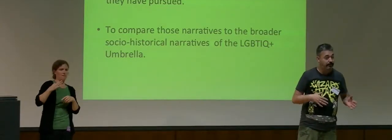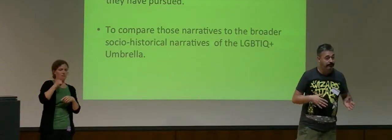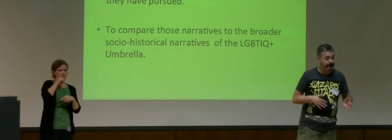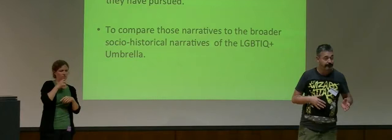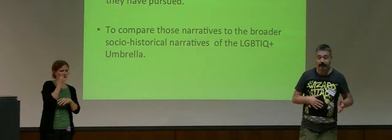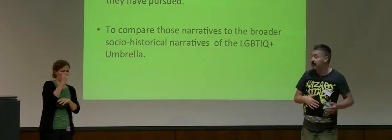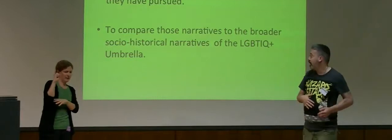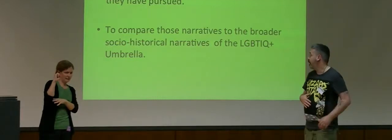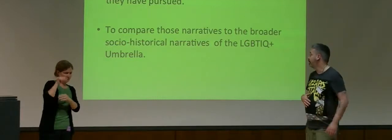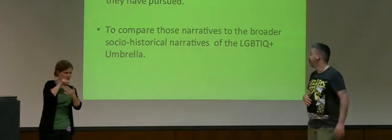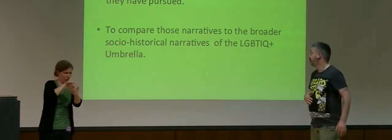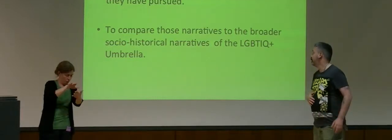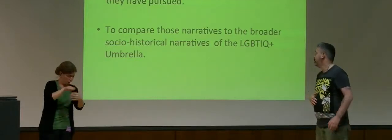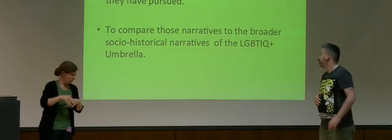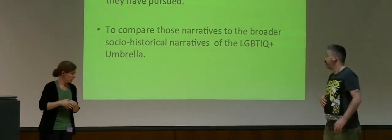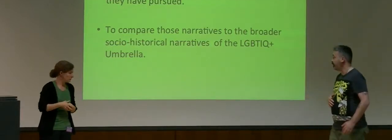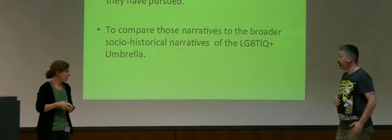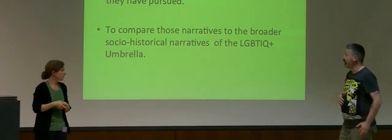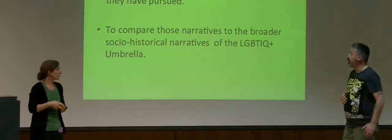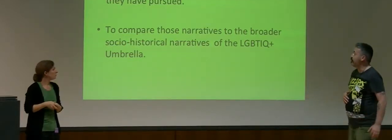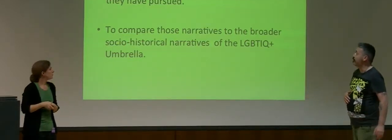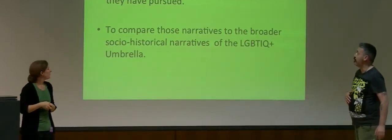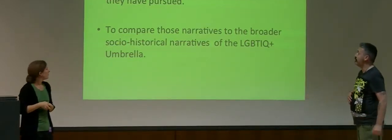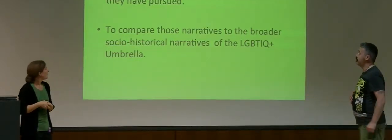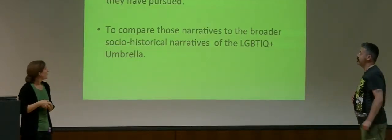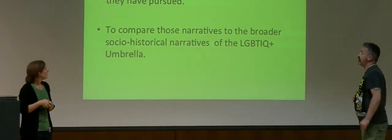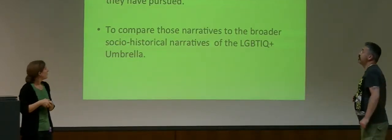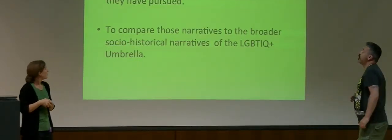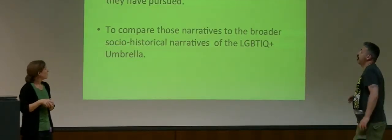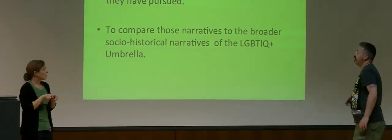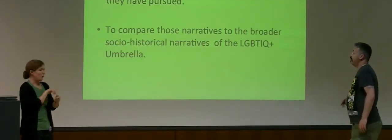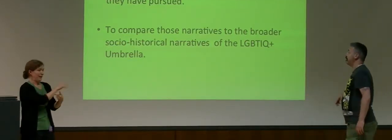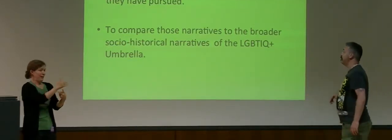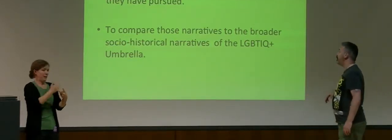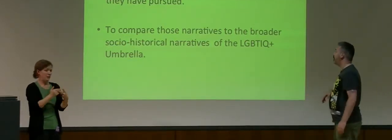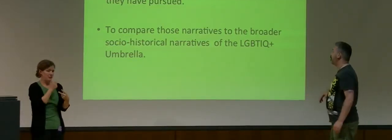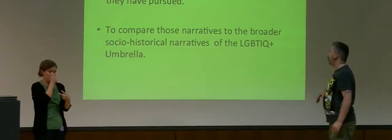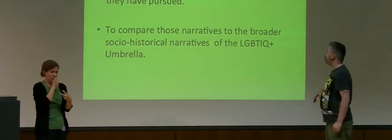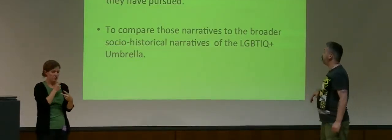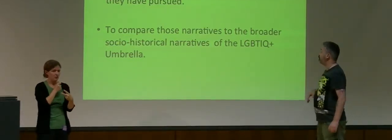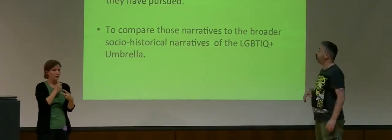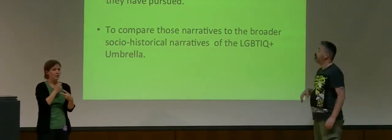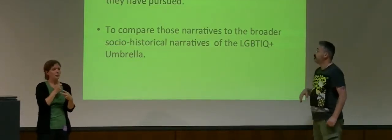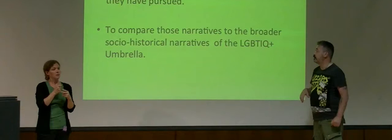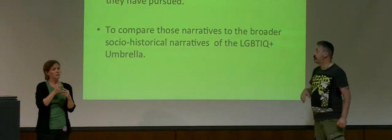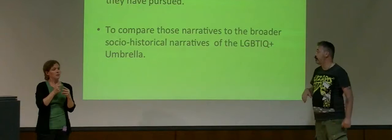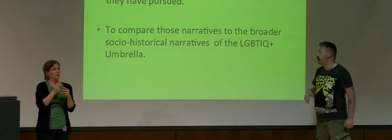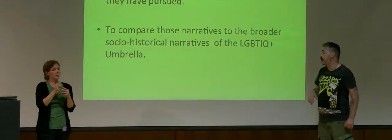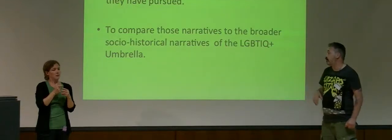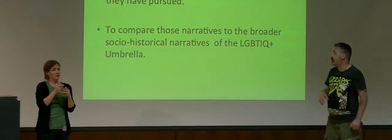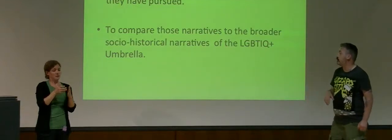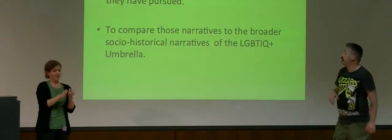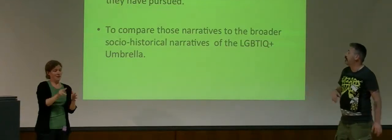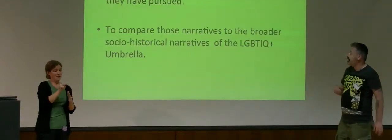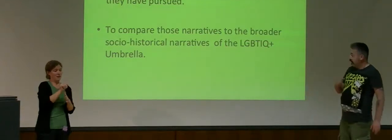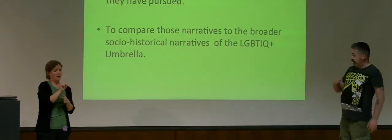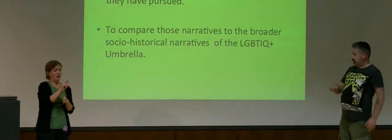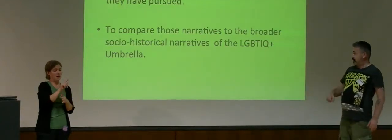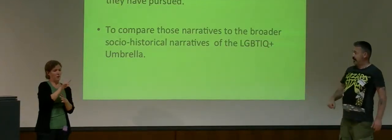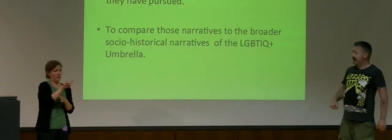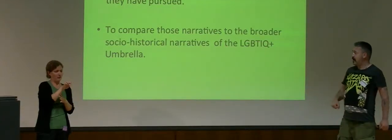approach. Okay? The other thing I'm interested in doing is to compare the narratives to the broader